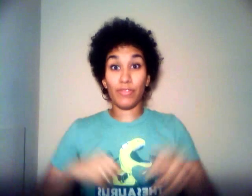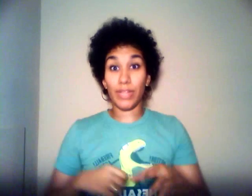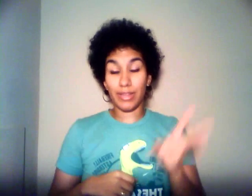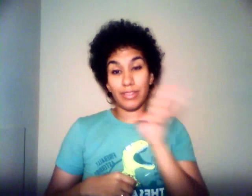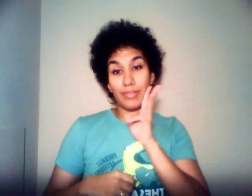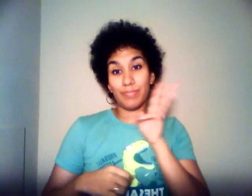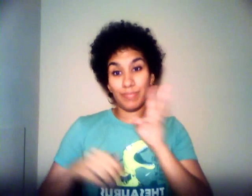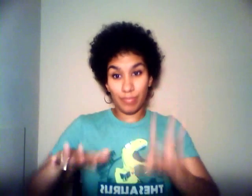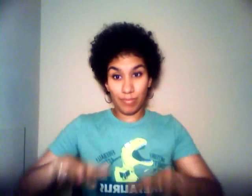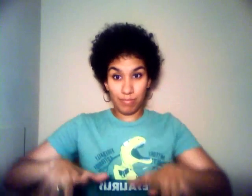flood,